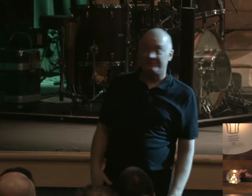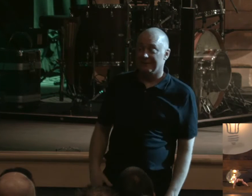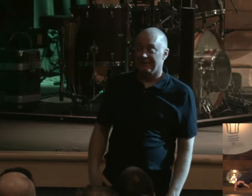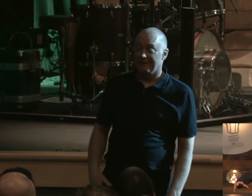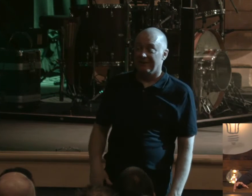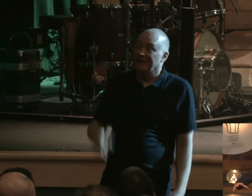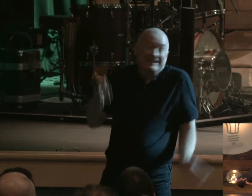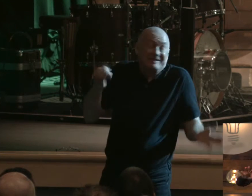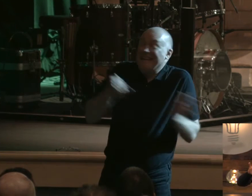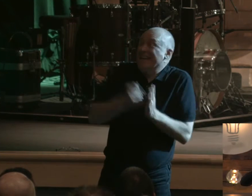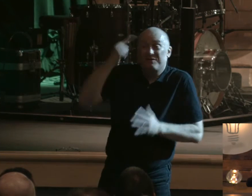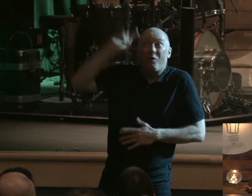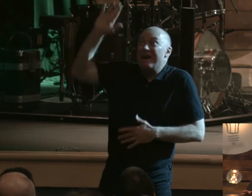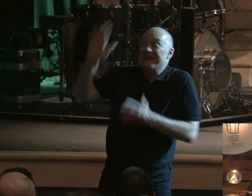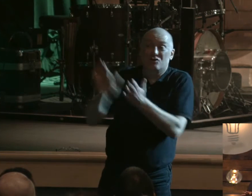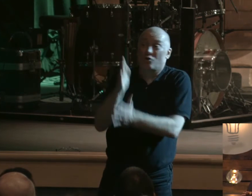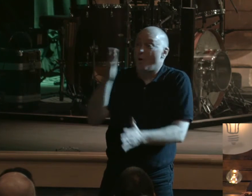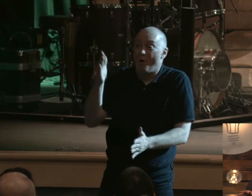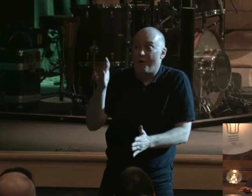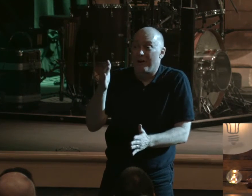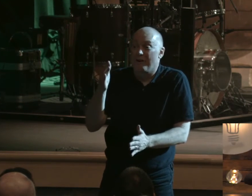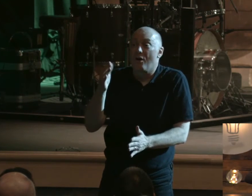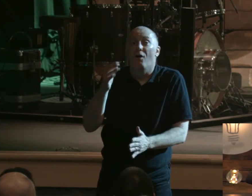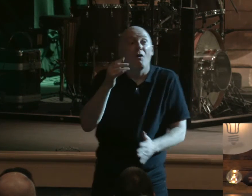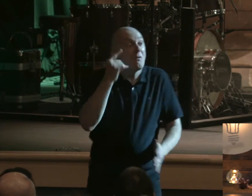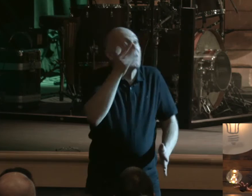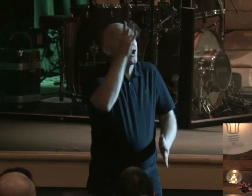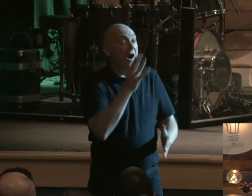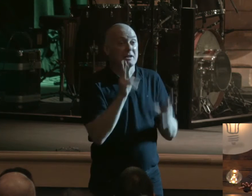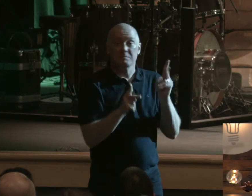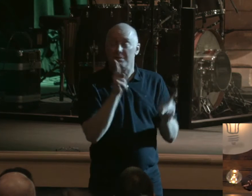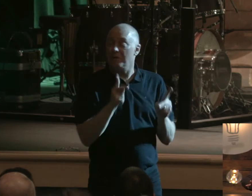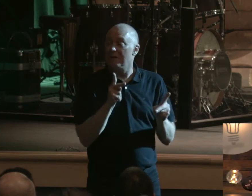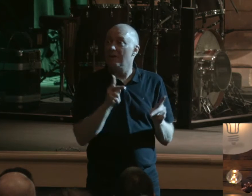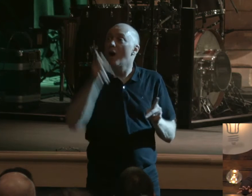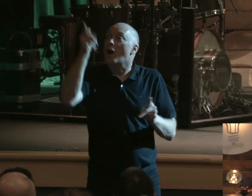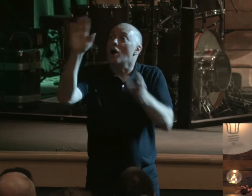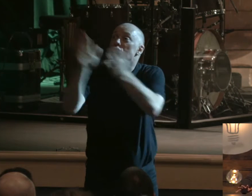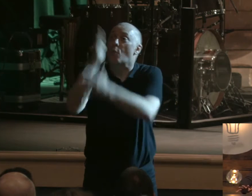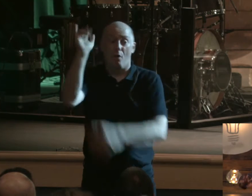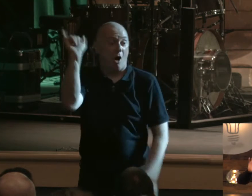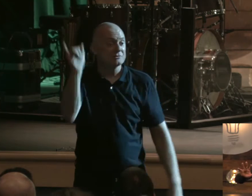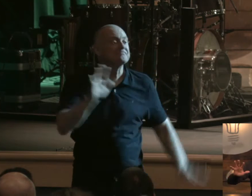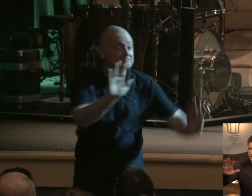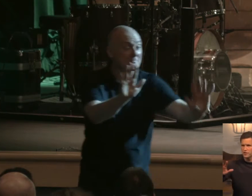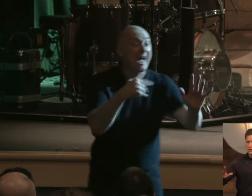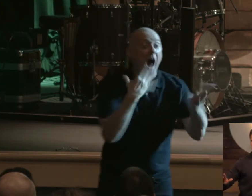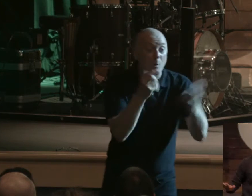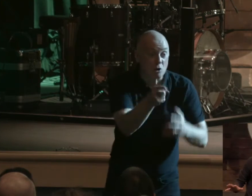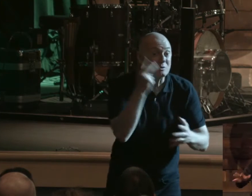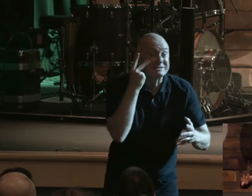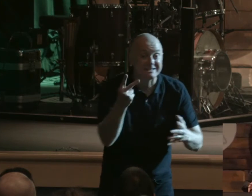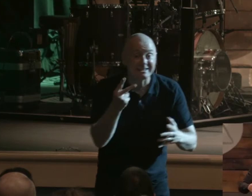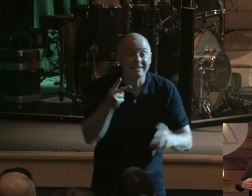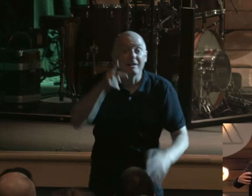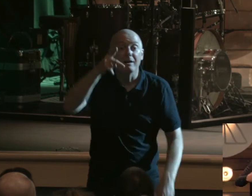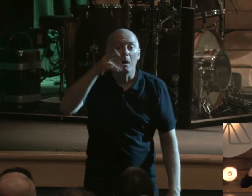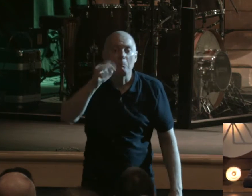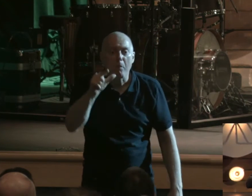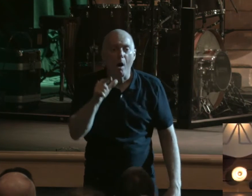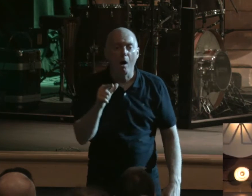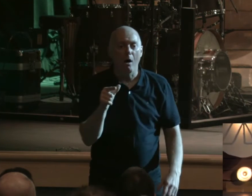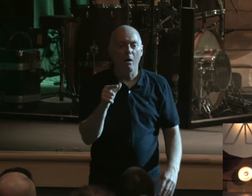it's for God's glory or for the love of God's people, for God's glory as well. I want you to see this too. Okay, watch. Paul's